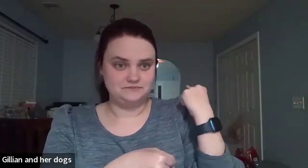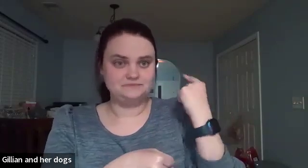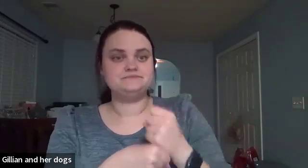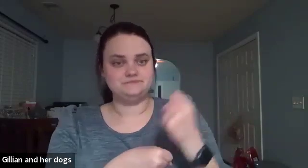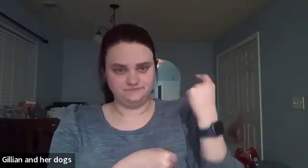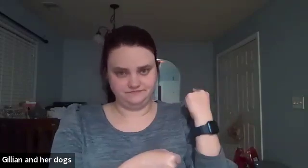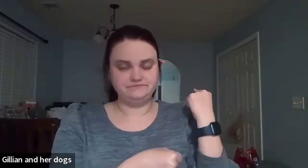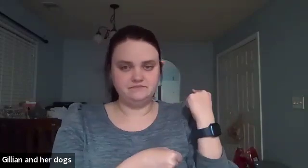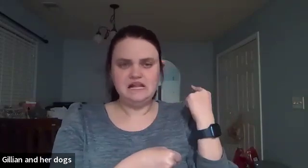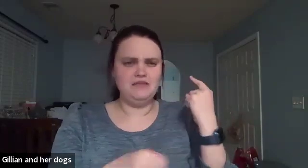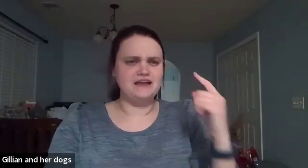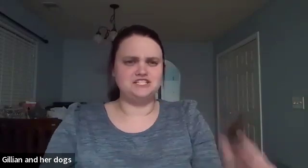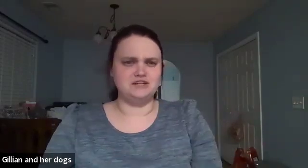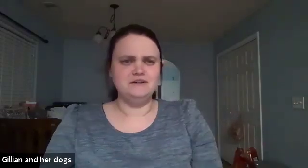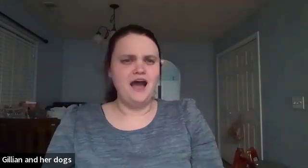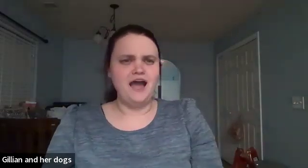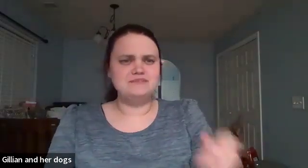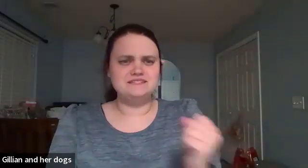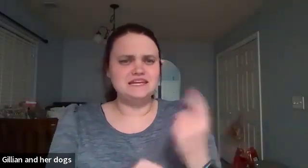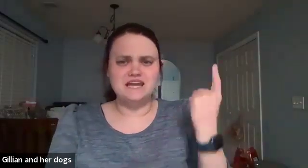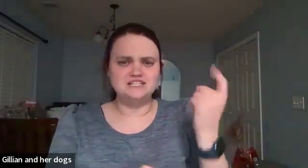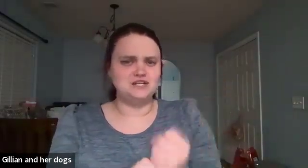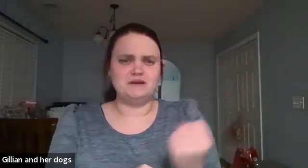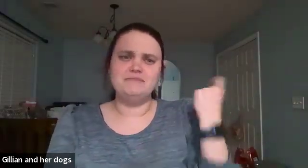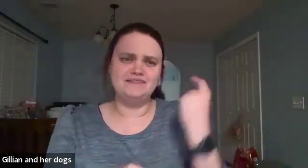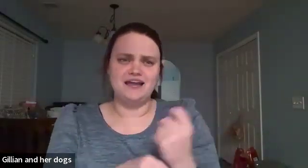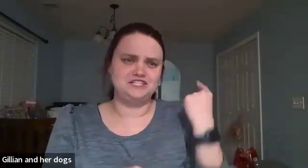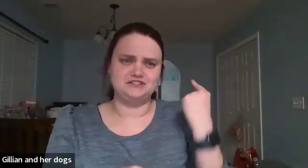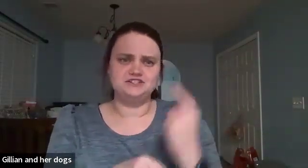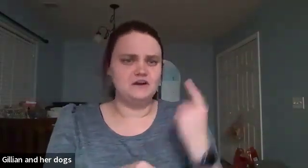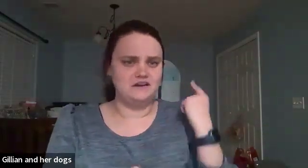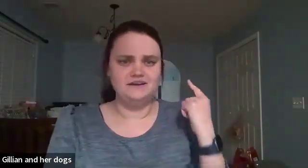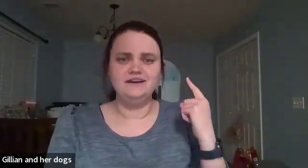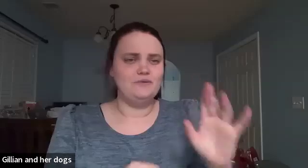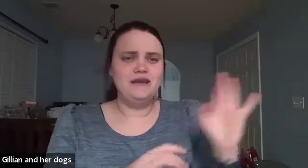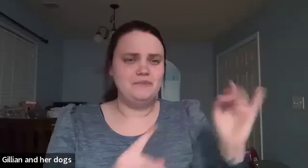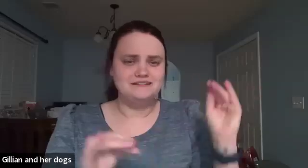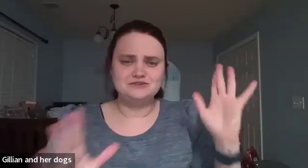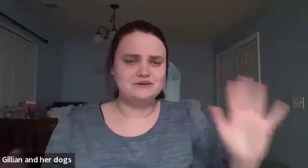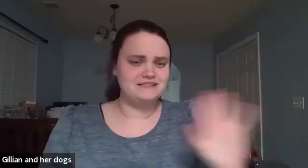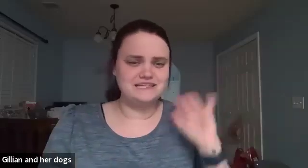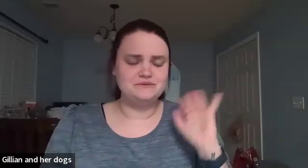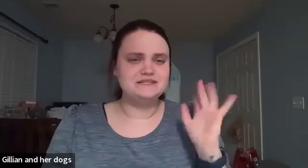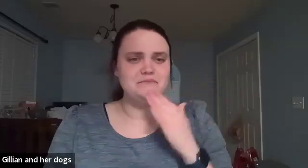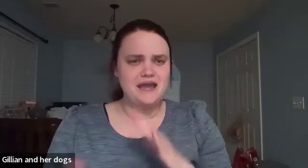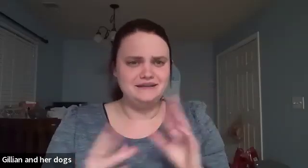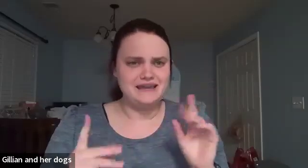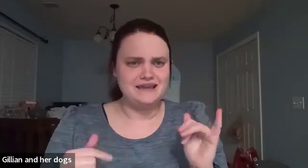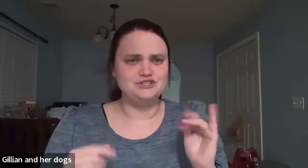year. Last year. I've been saying next year, but I meant last year. Sorry. We got back to school, guys, and it wasn't a bad day. It was